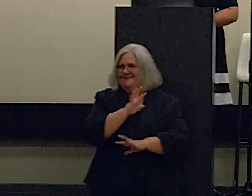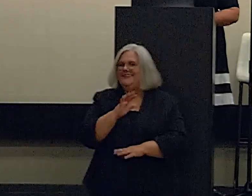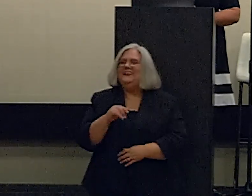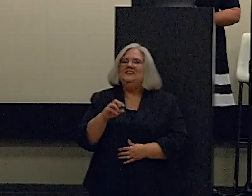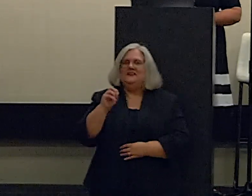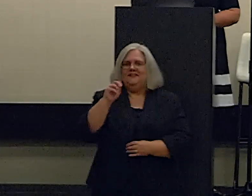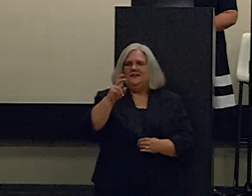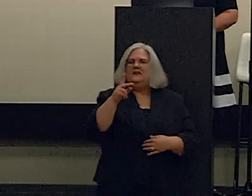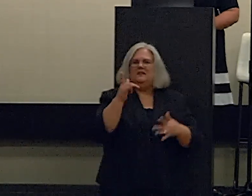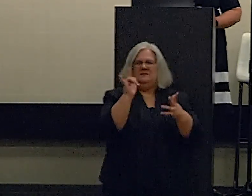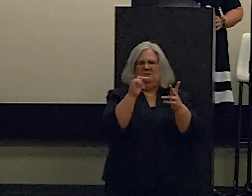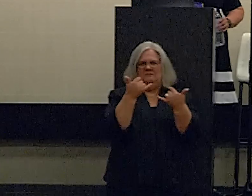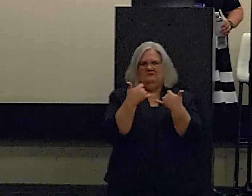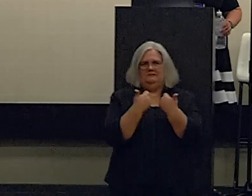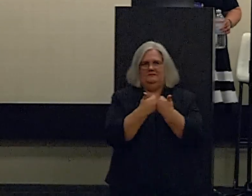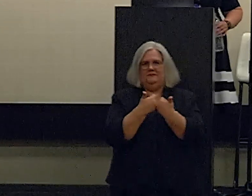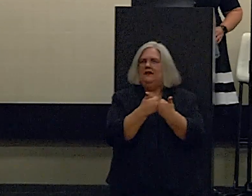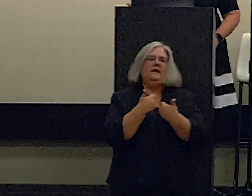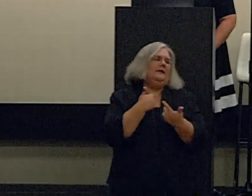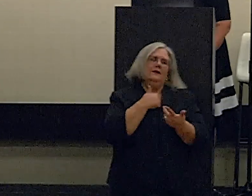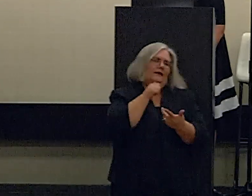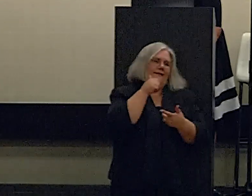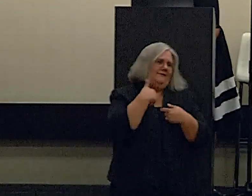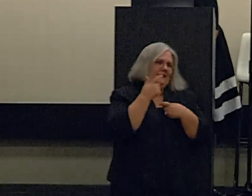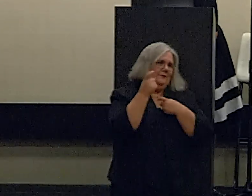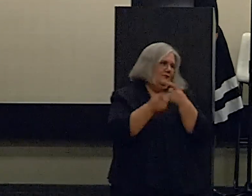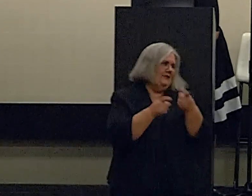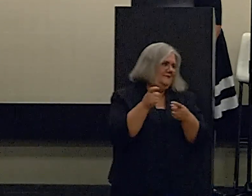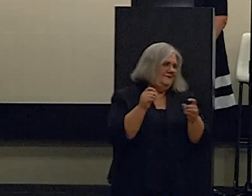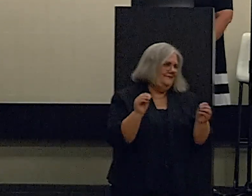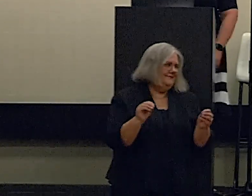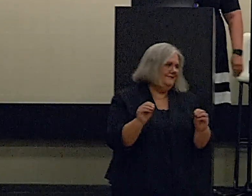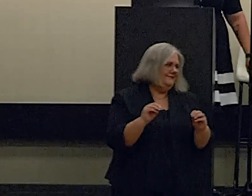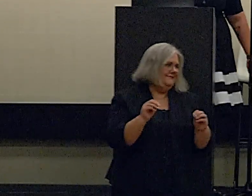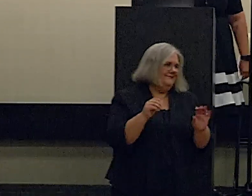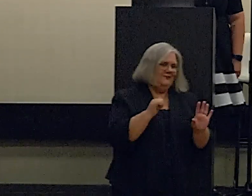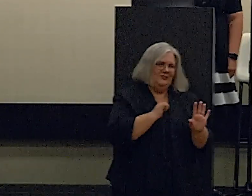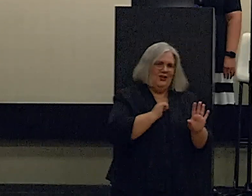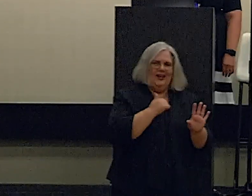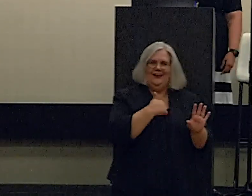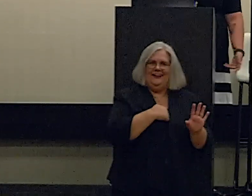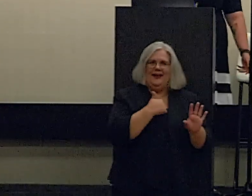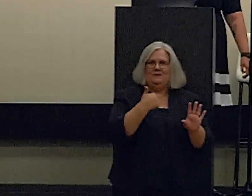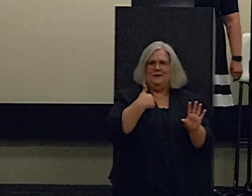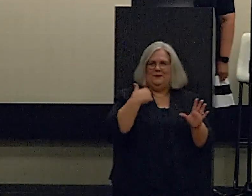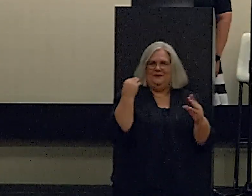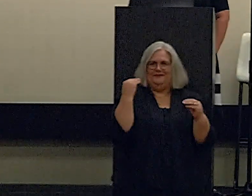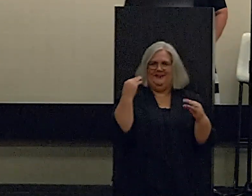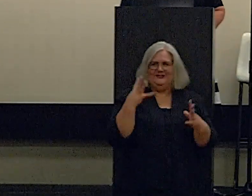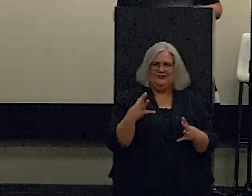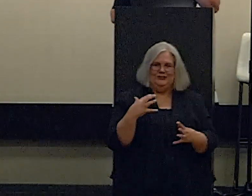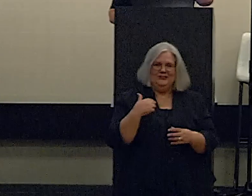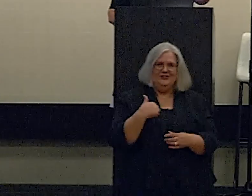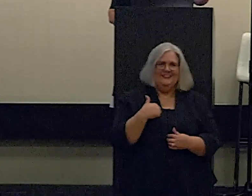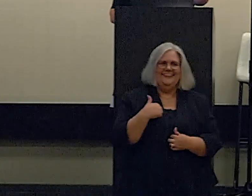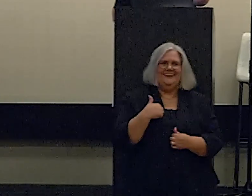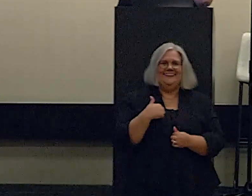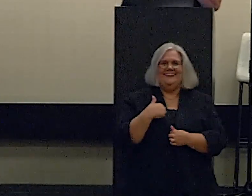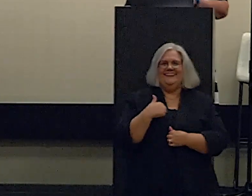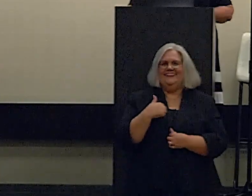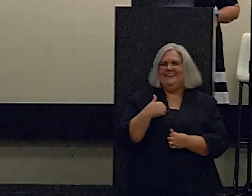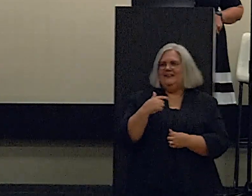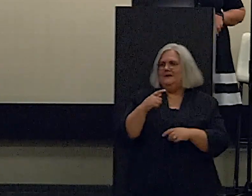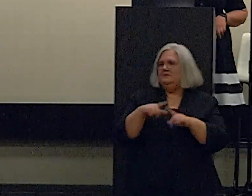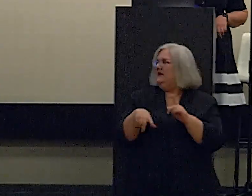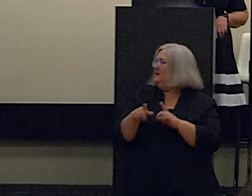So let's play a game. I don't have any prizes. I'm a professor. Yeah. But I'm going to have us play a quick